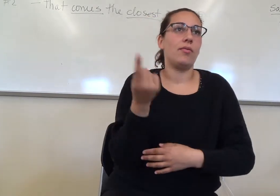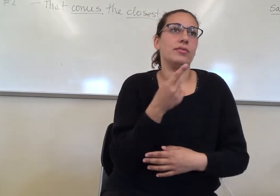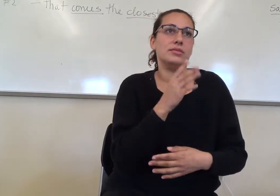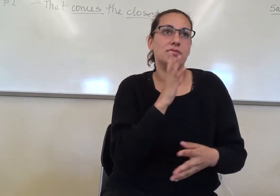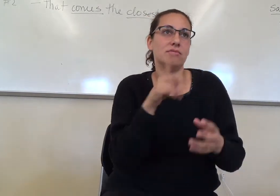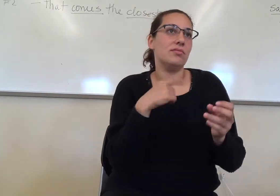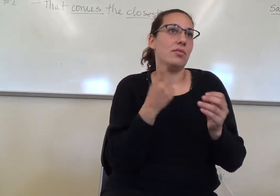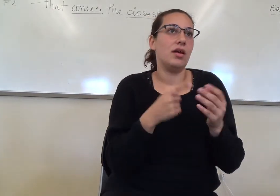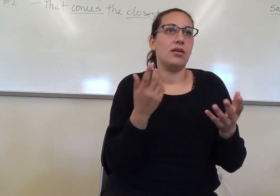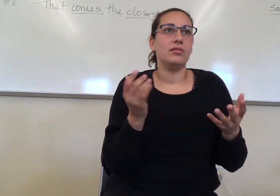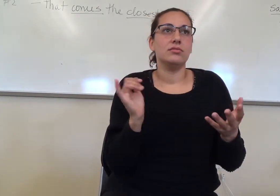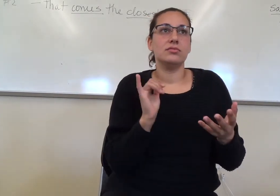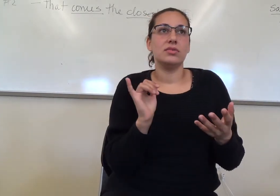of information in